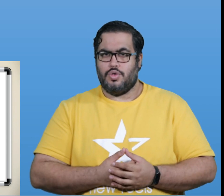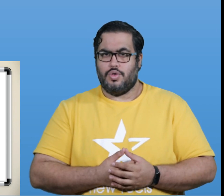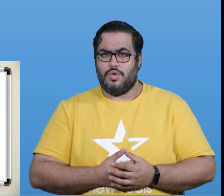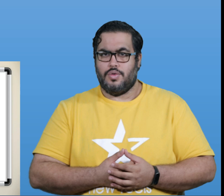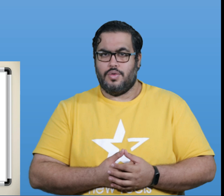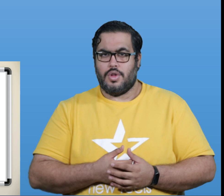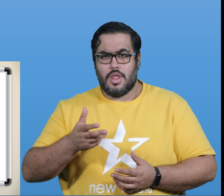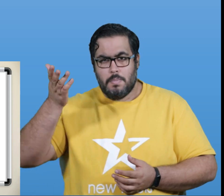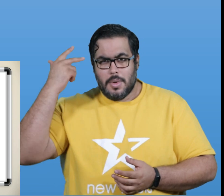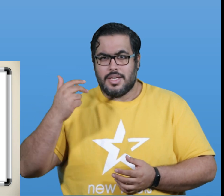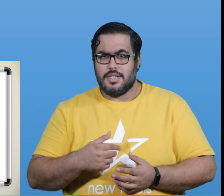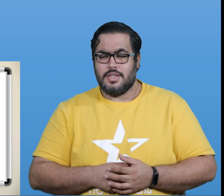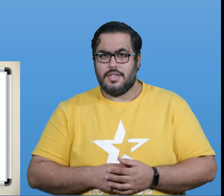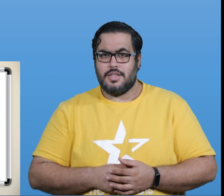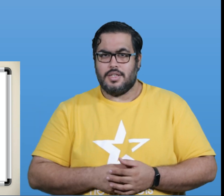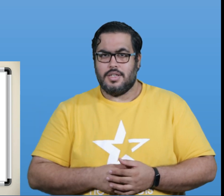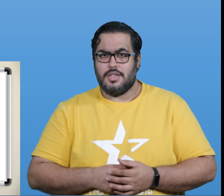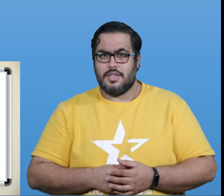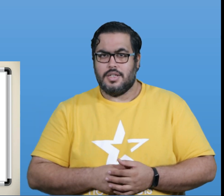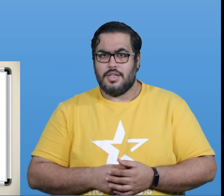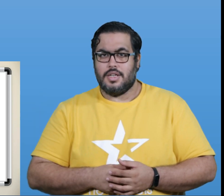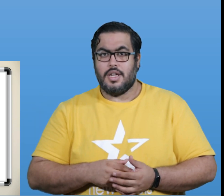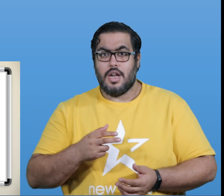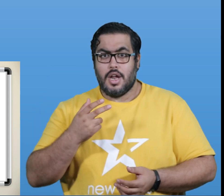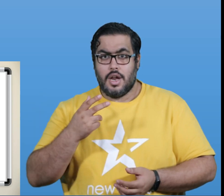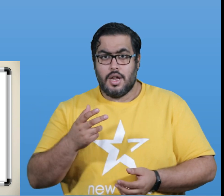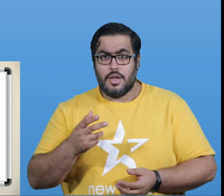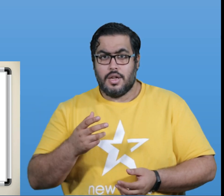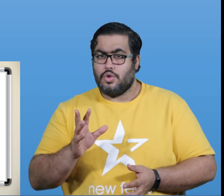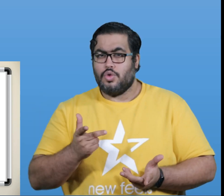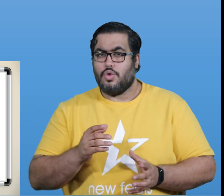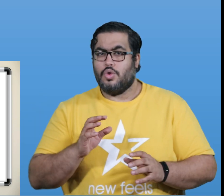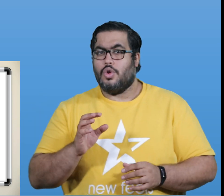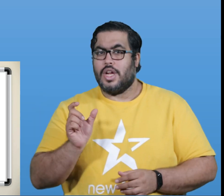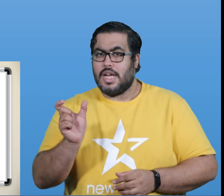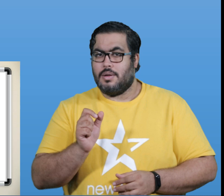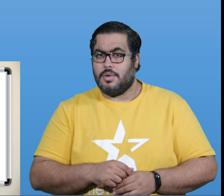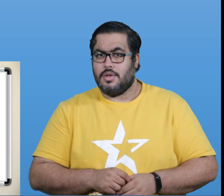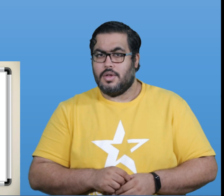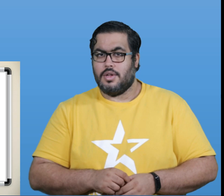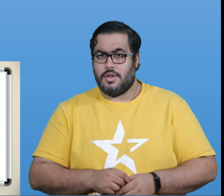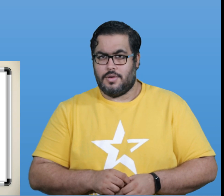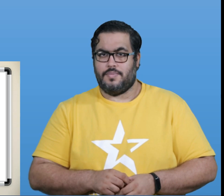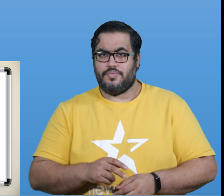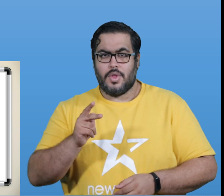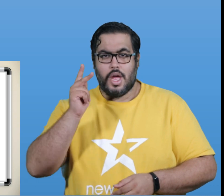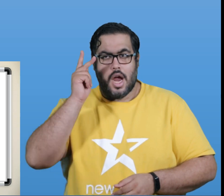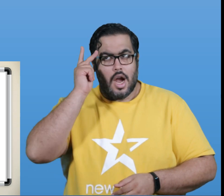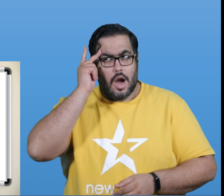words, so he remembered the past events. So that's the correct answer, reminisced about the past.